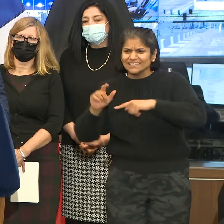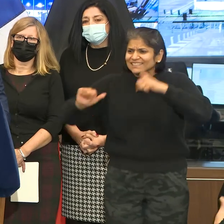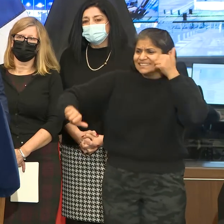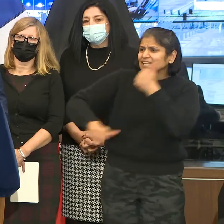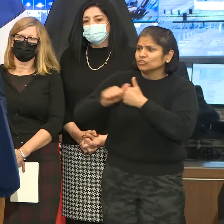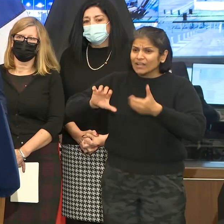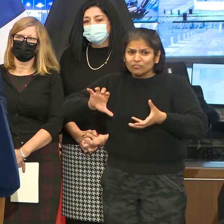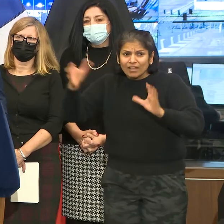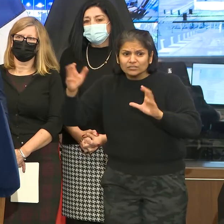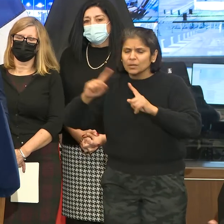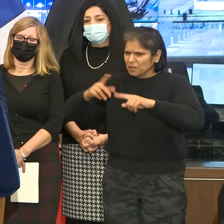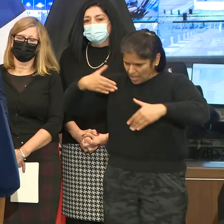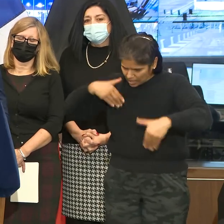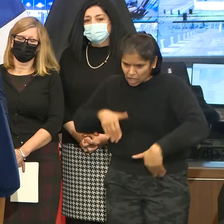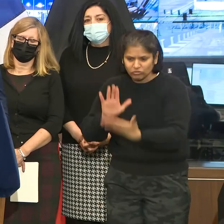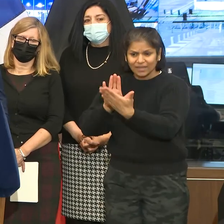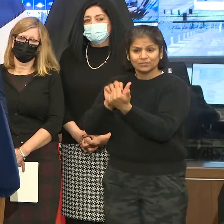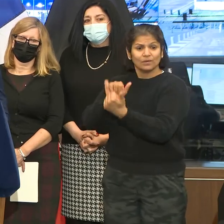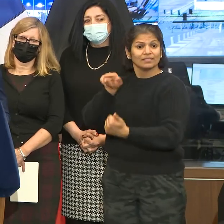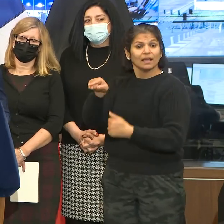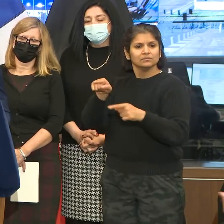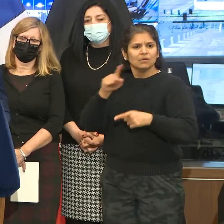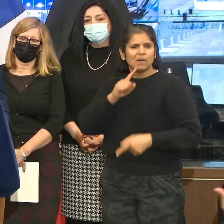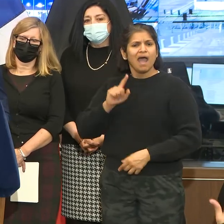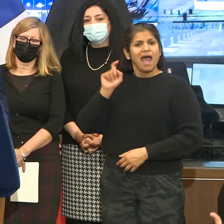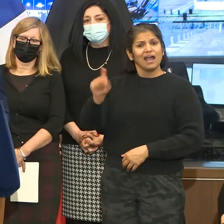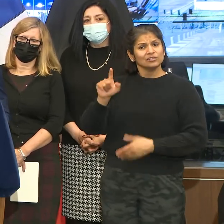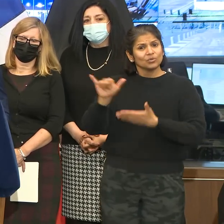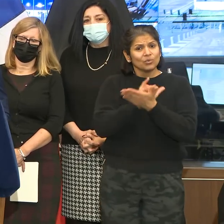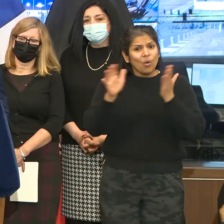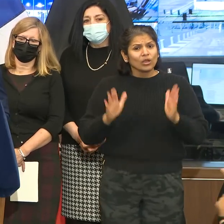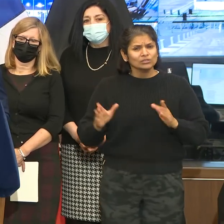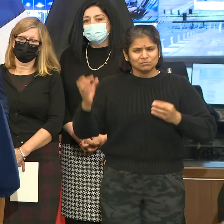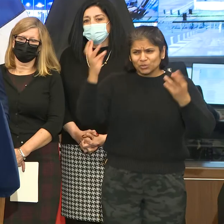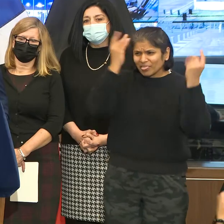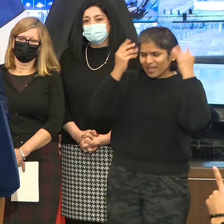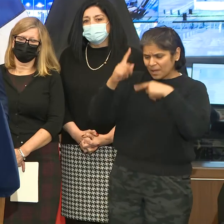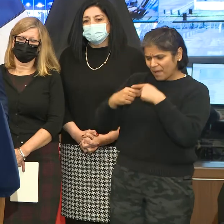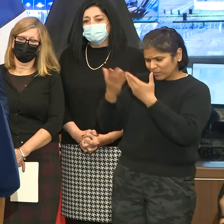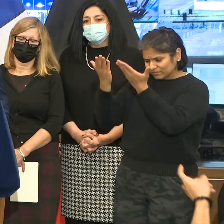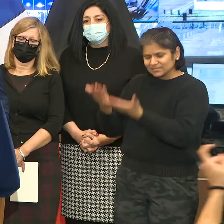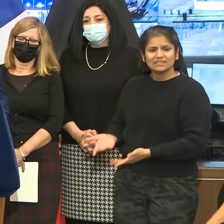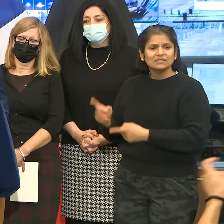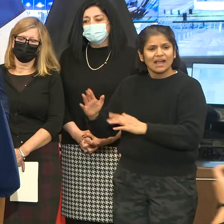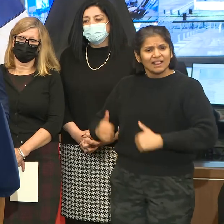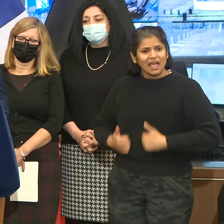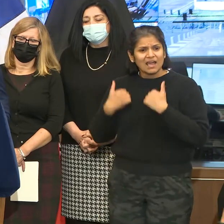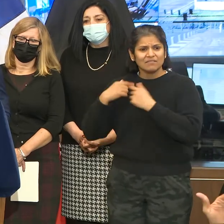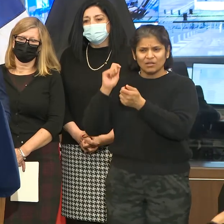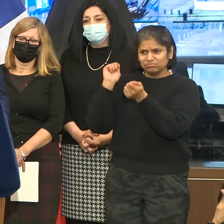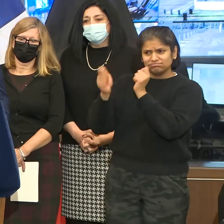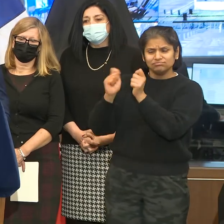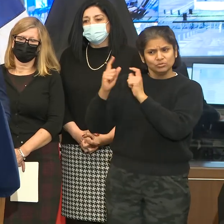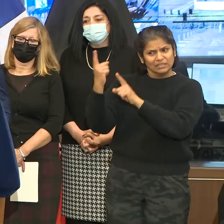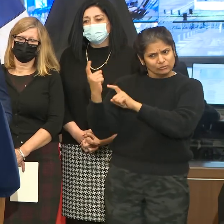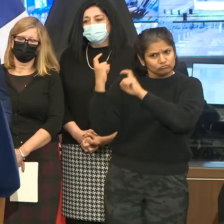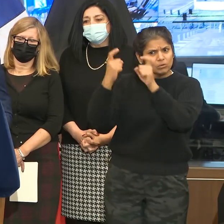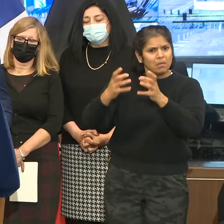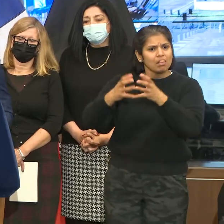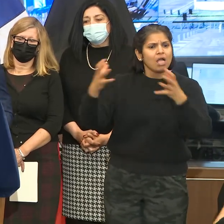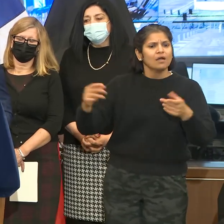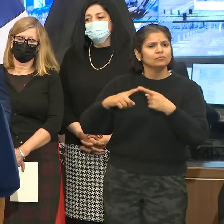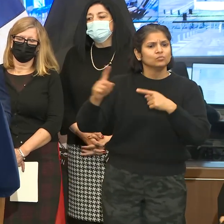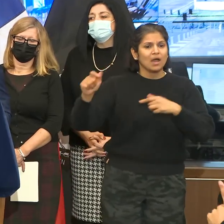so I ask all New Yorkers to reflect on his life, his contribution, and remember, we sit under the tree of